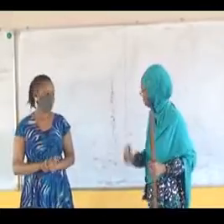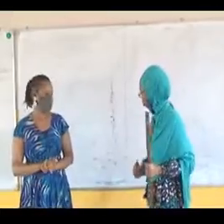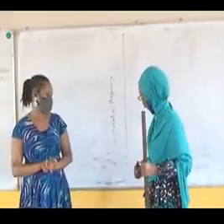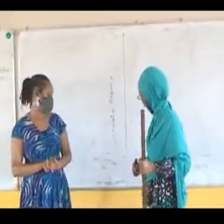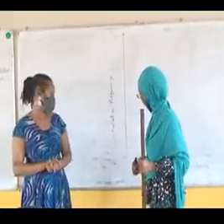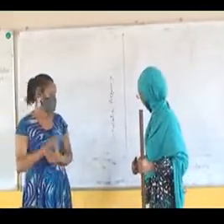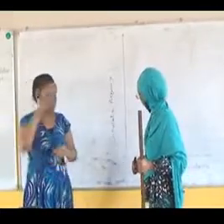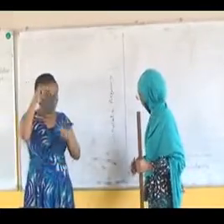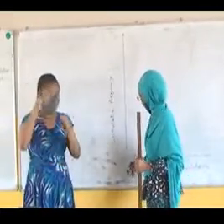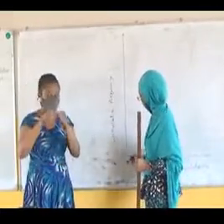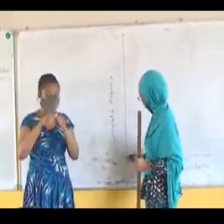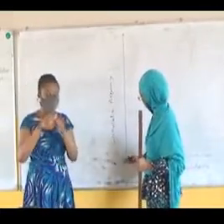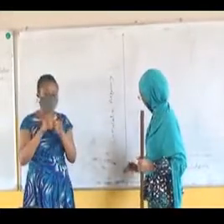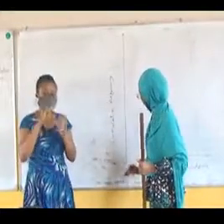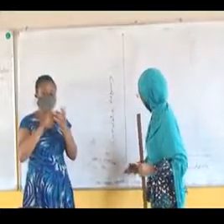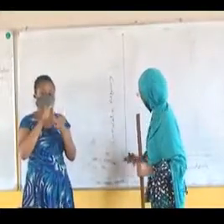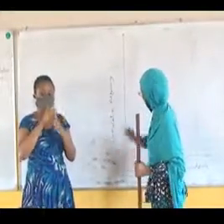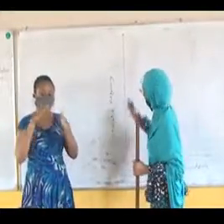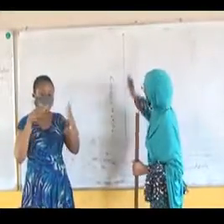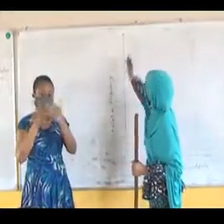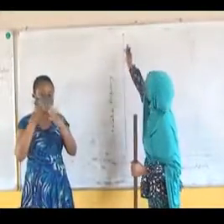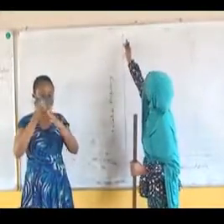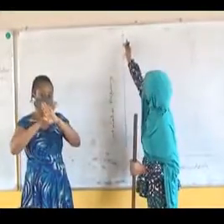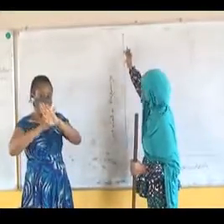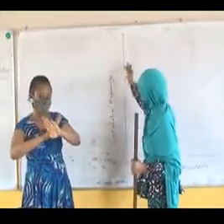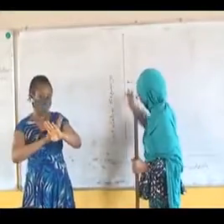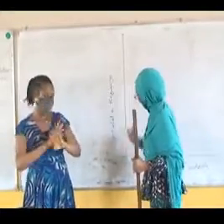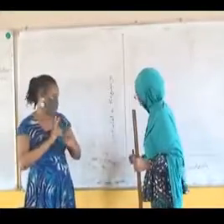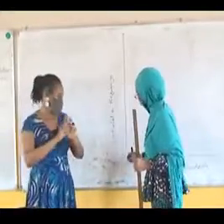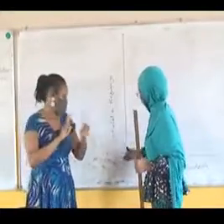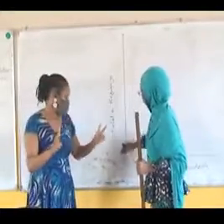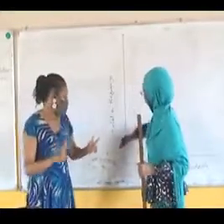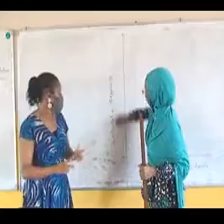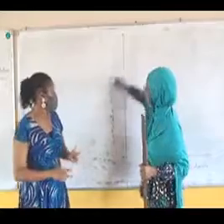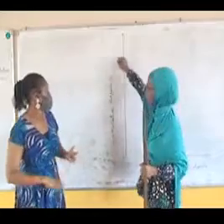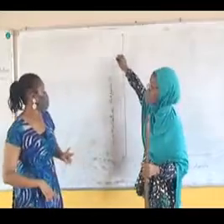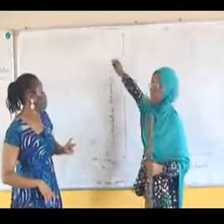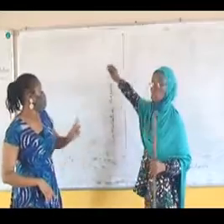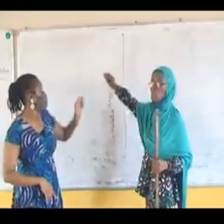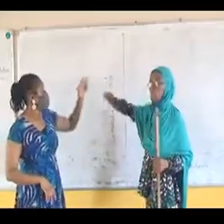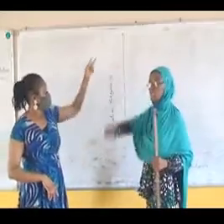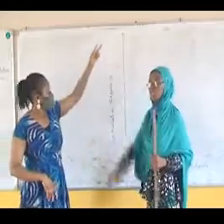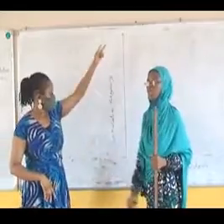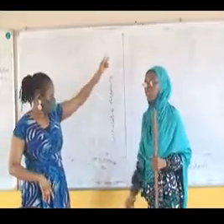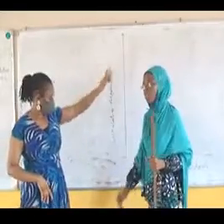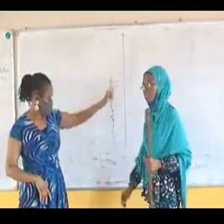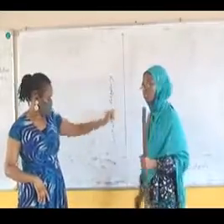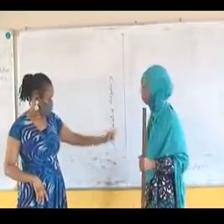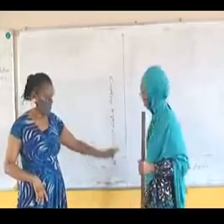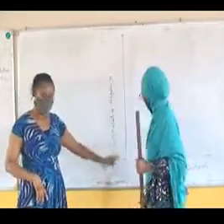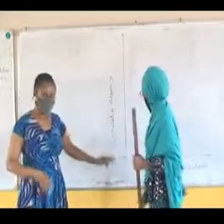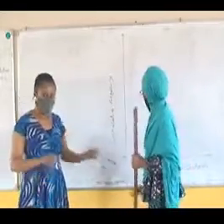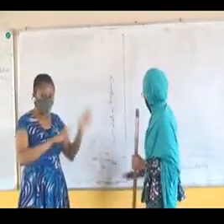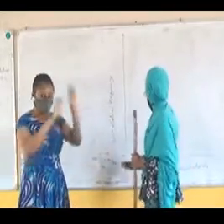the class boundary. You come to the graph, your vertical axis, that is where you put your cumulative